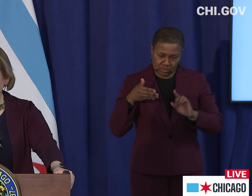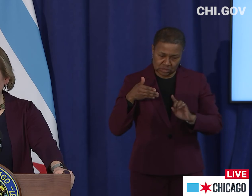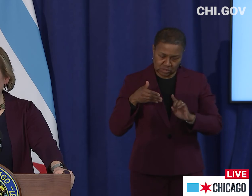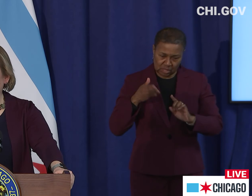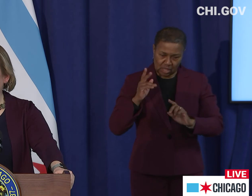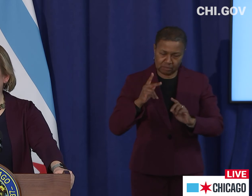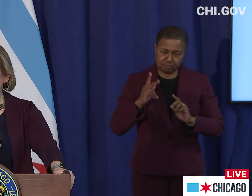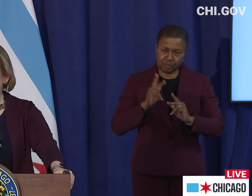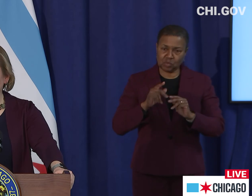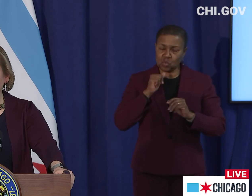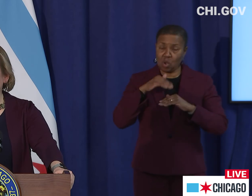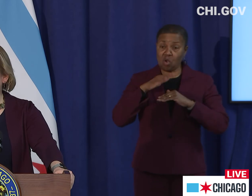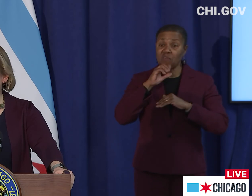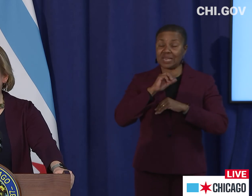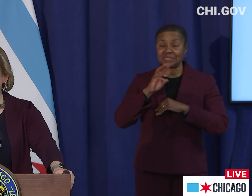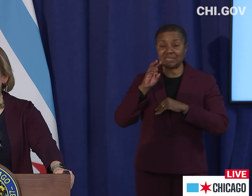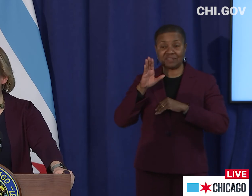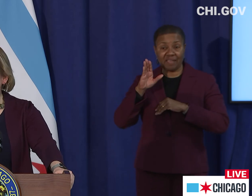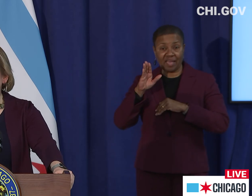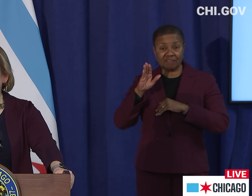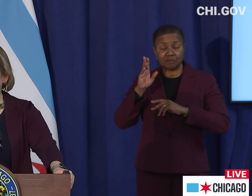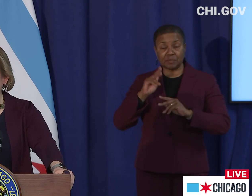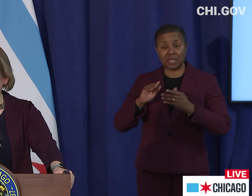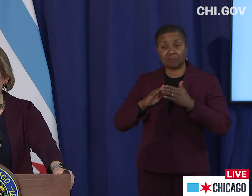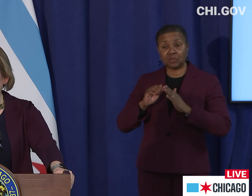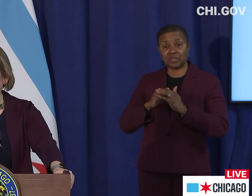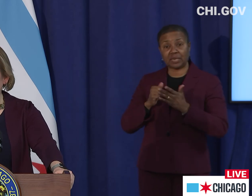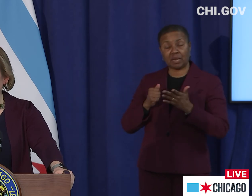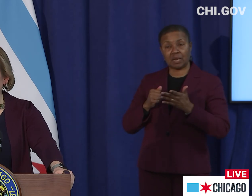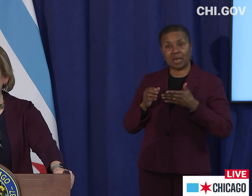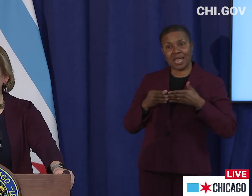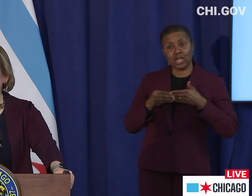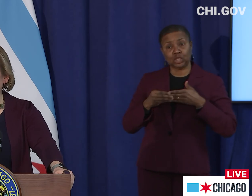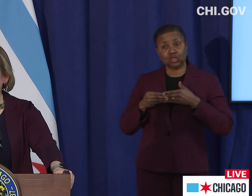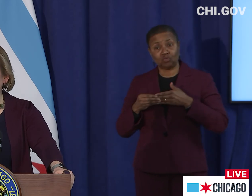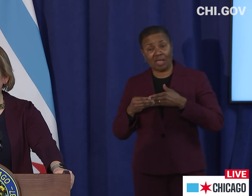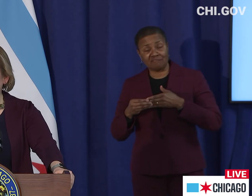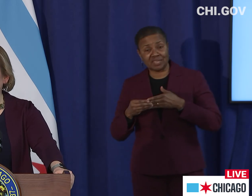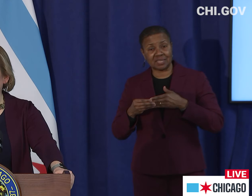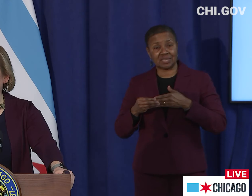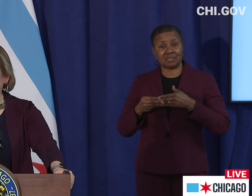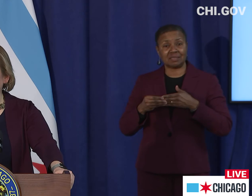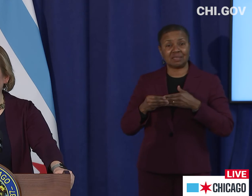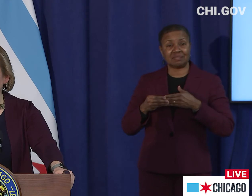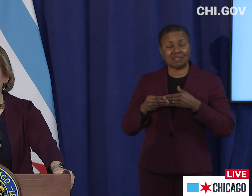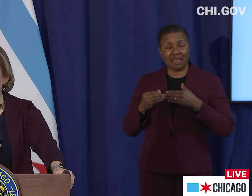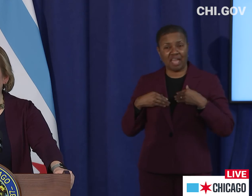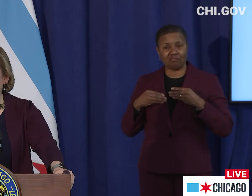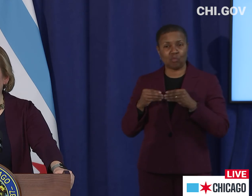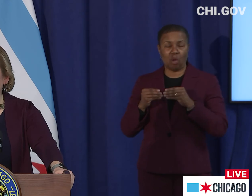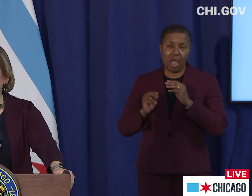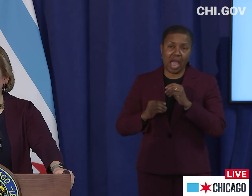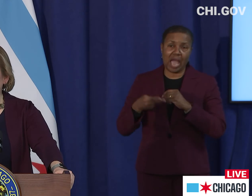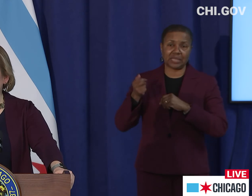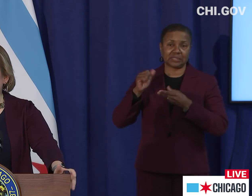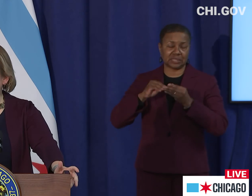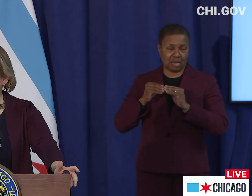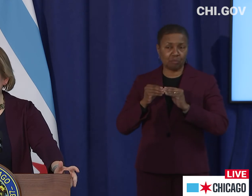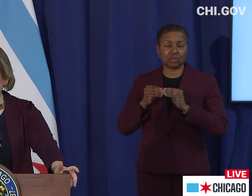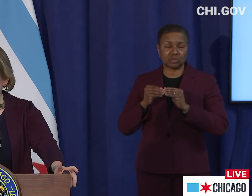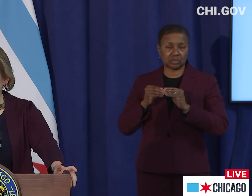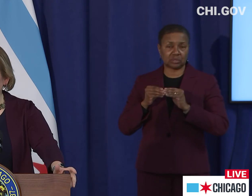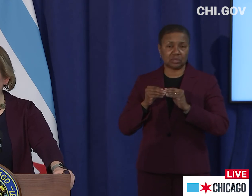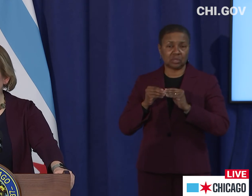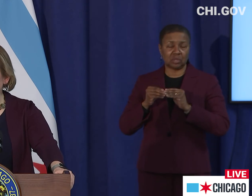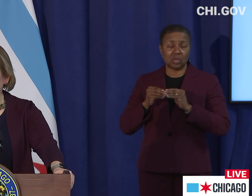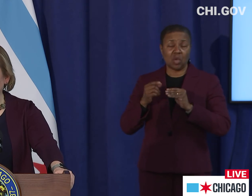over 65, those in the communities that are driving our COVID outbreak, making sure that they're getting access. We will have some